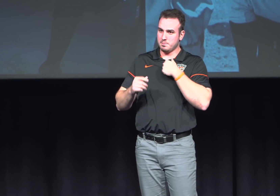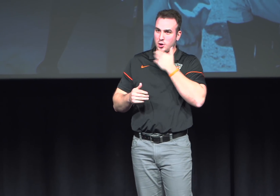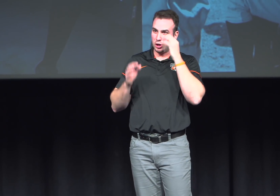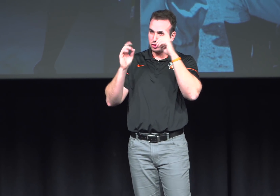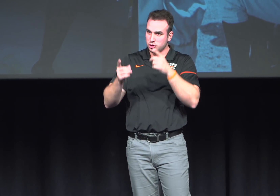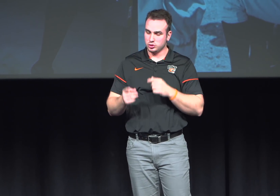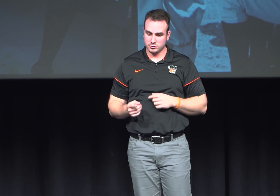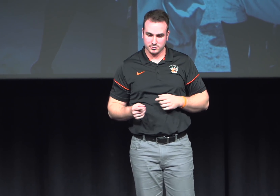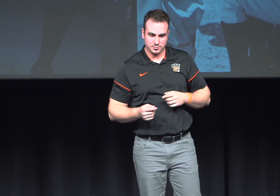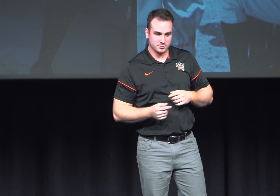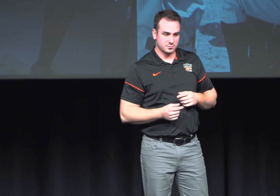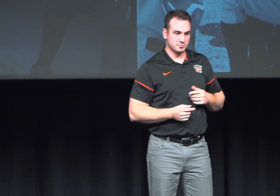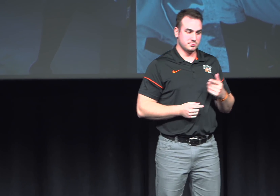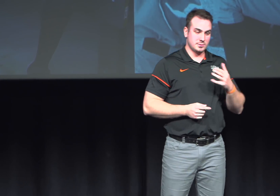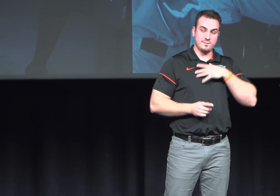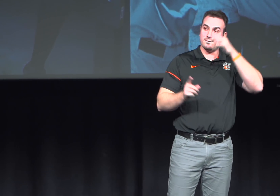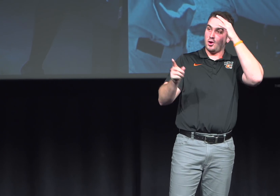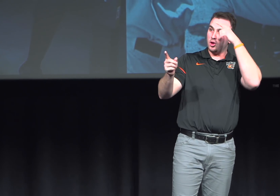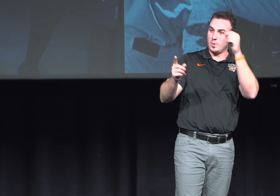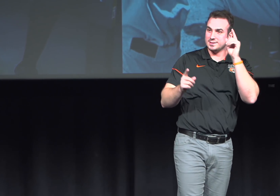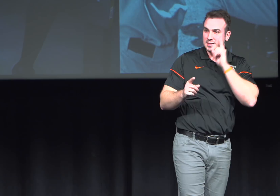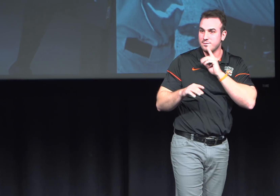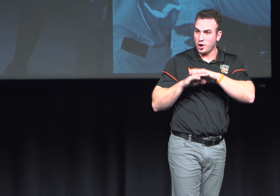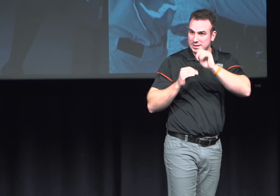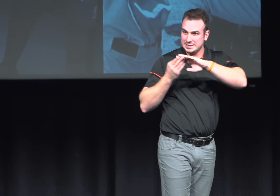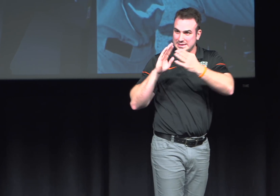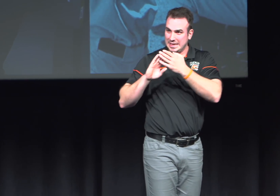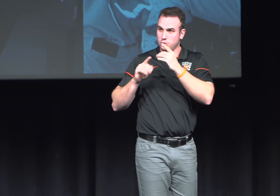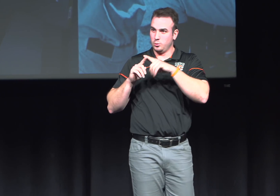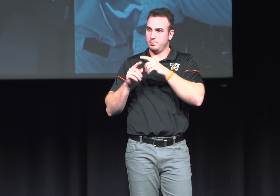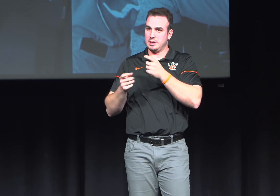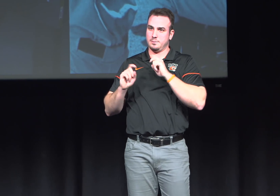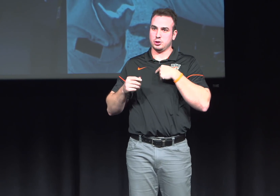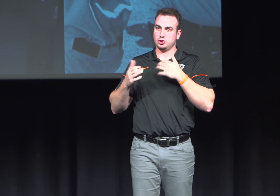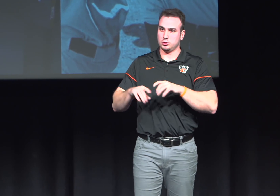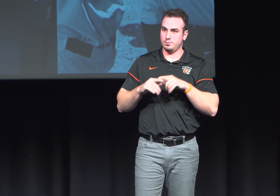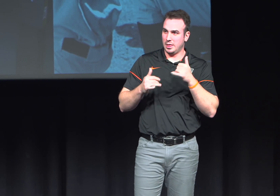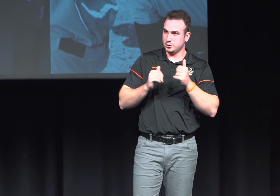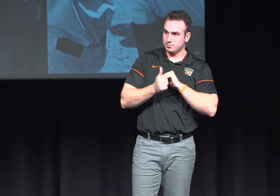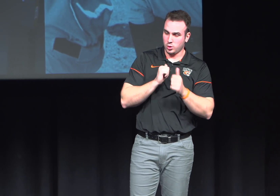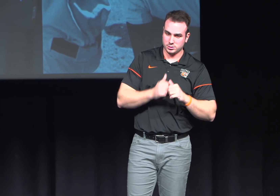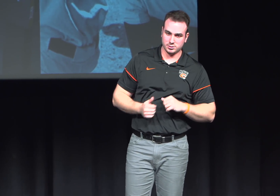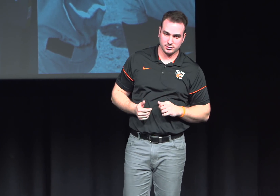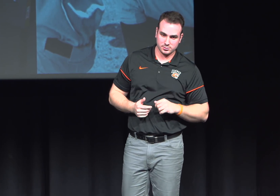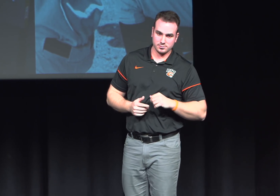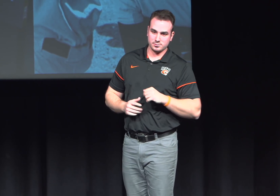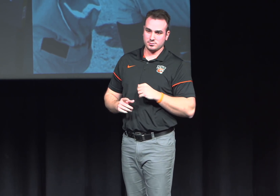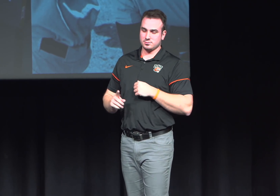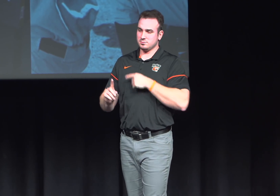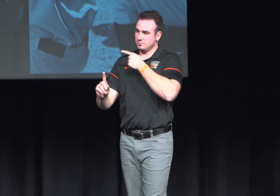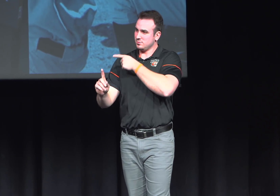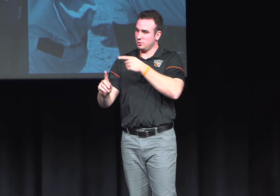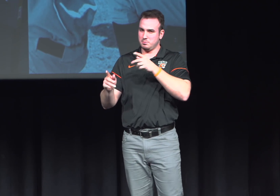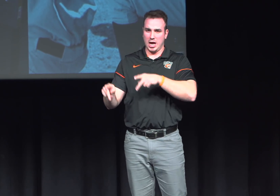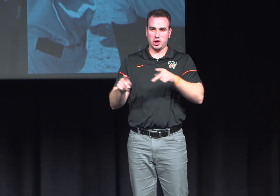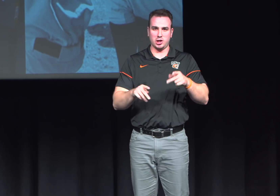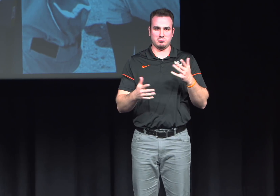education. My father went deaf on people to give me a better chance to play sports. So there's a pattern going on